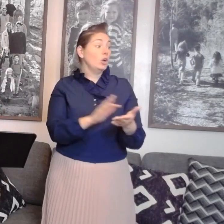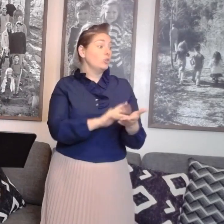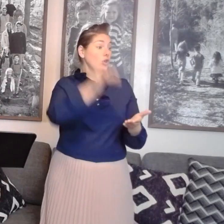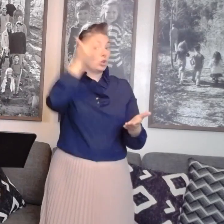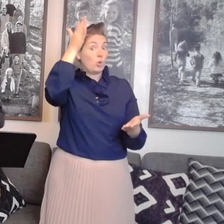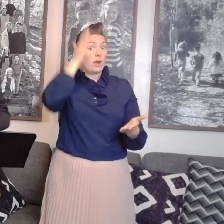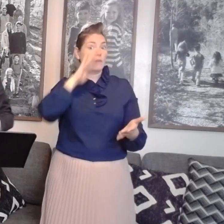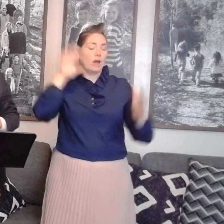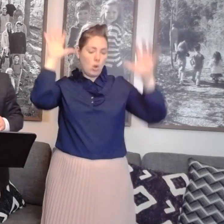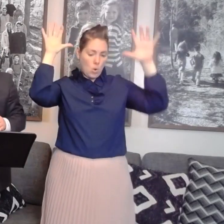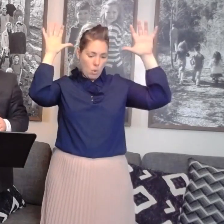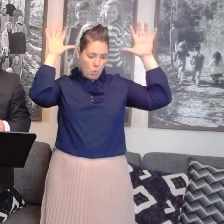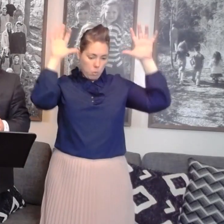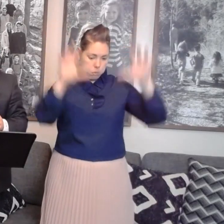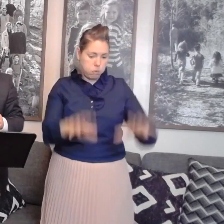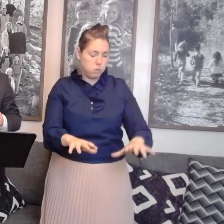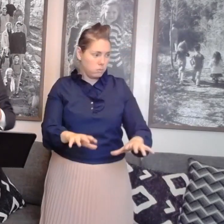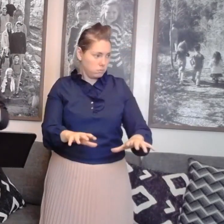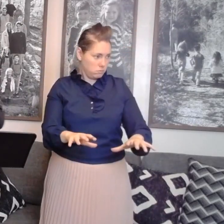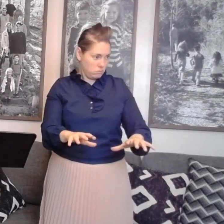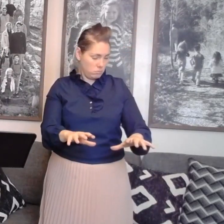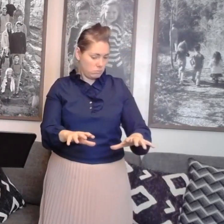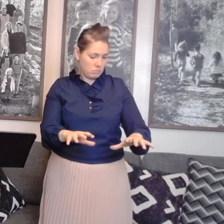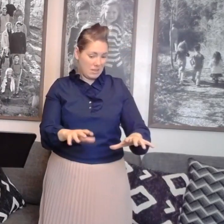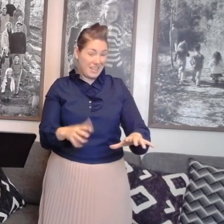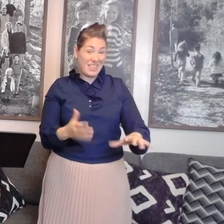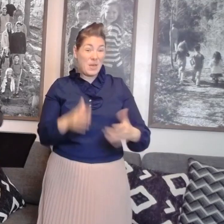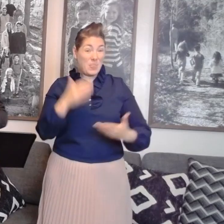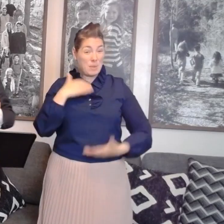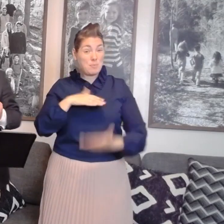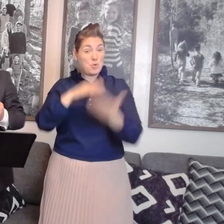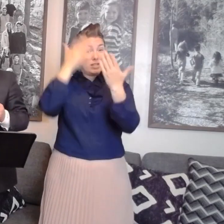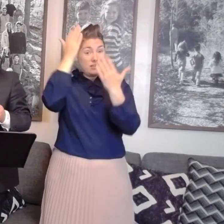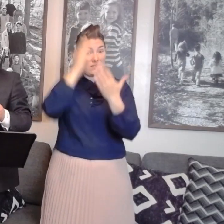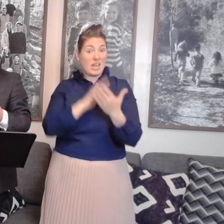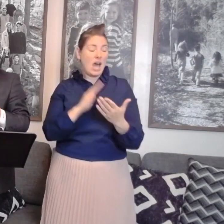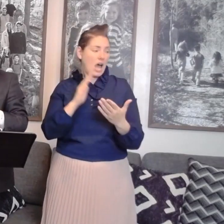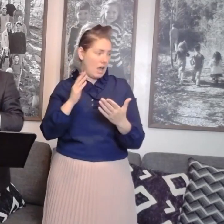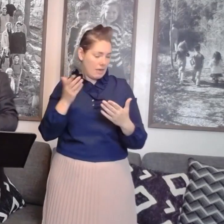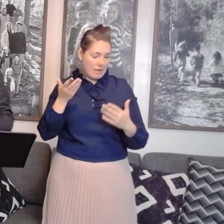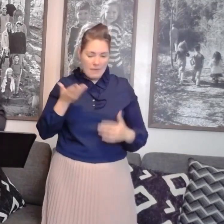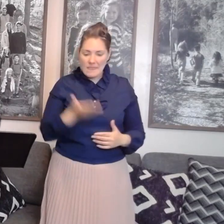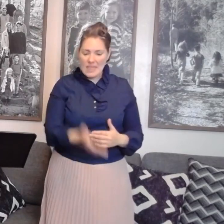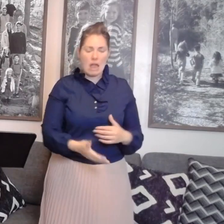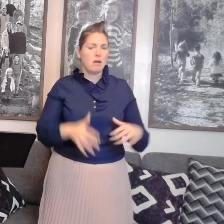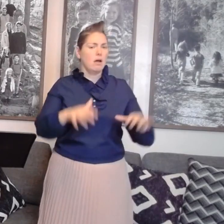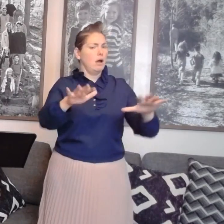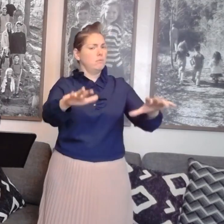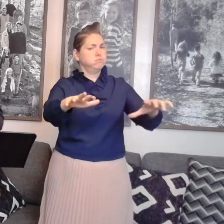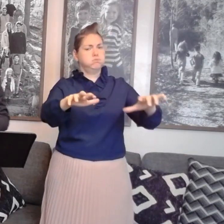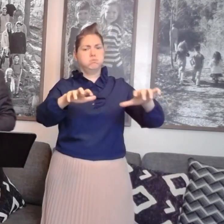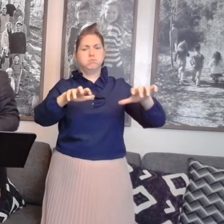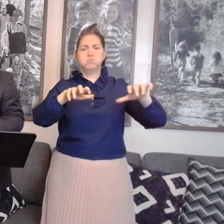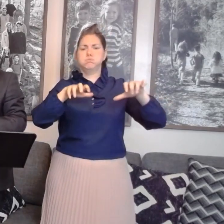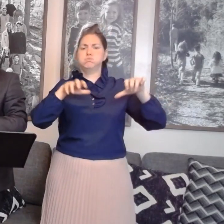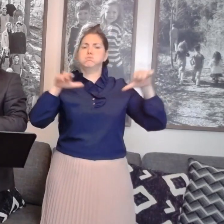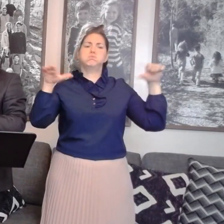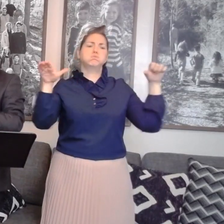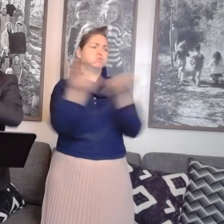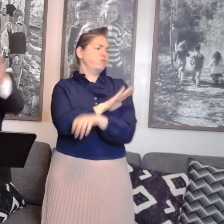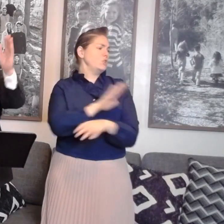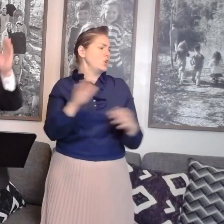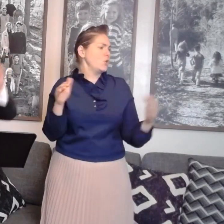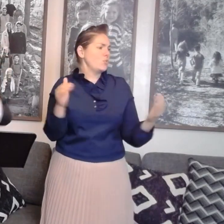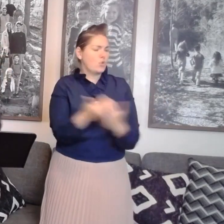of God came down. The presence of God filled that room. Amen.